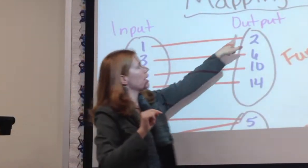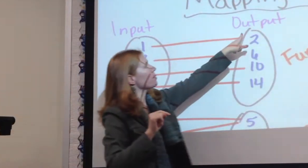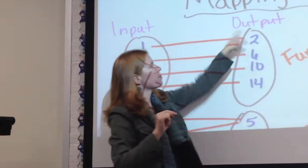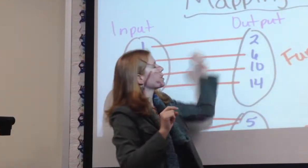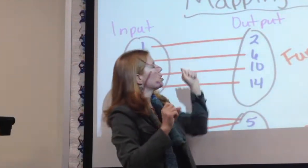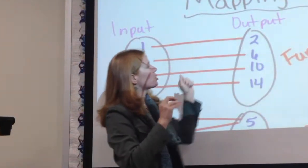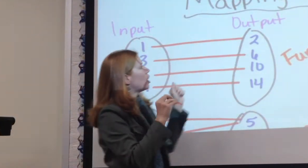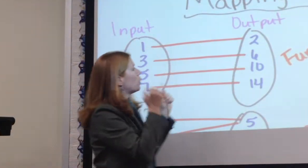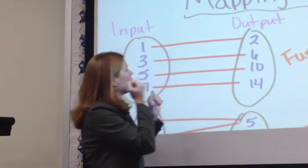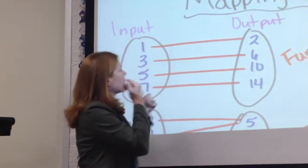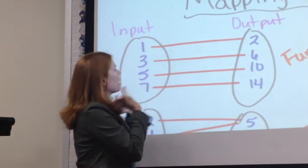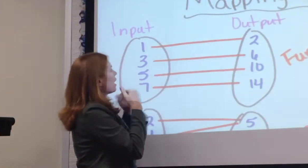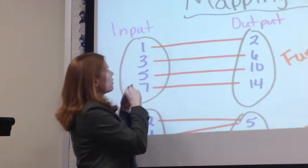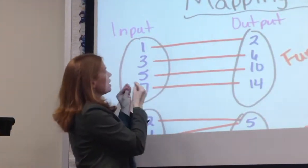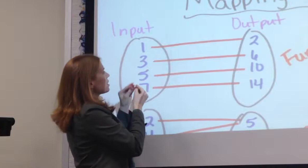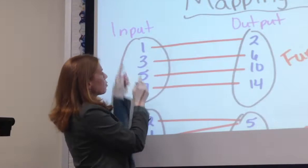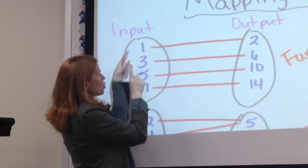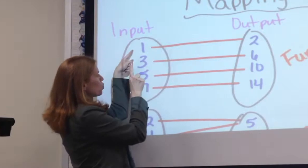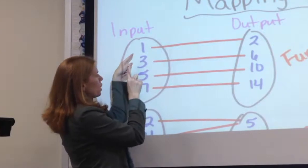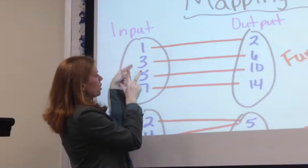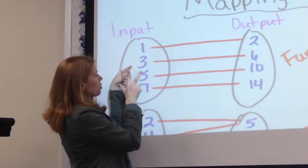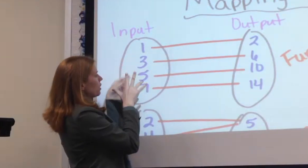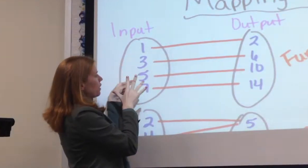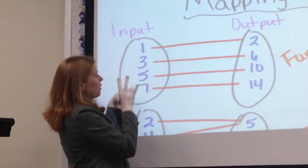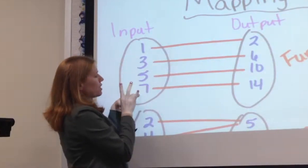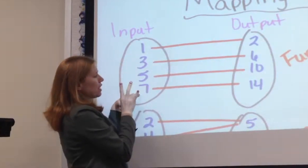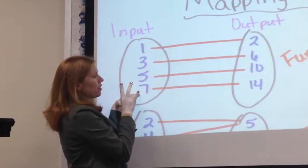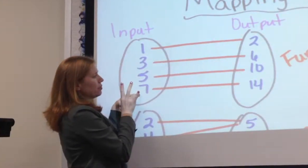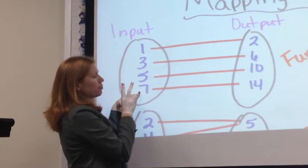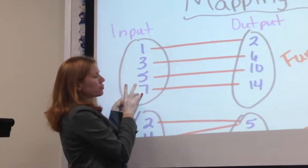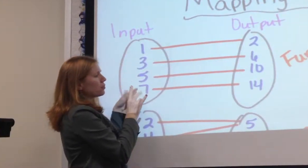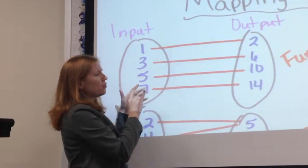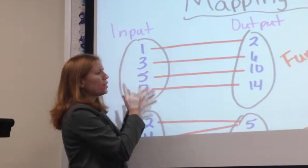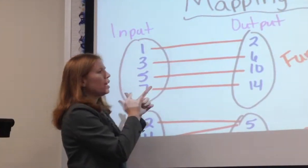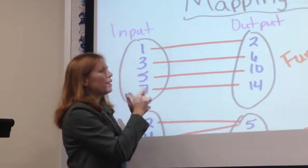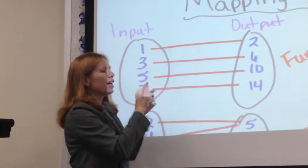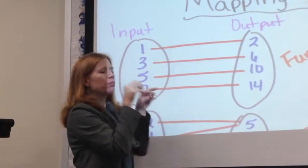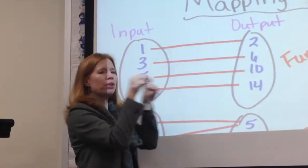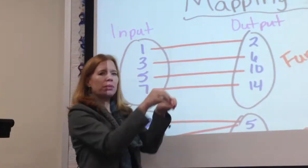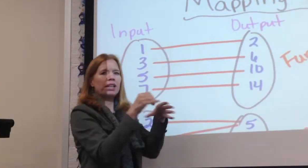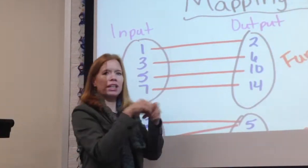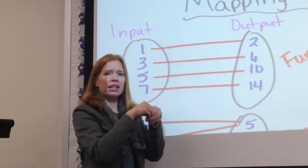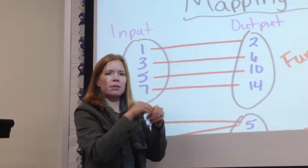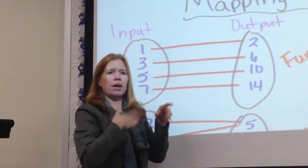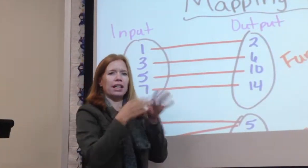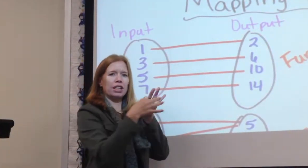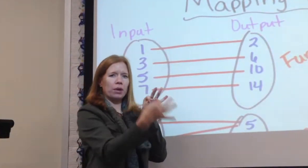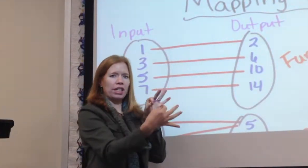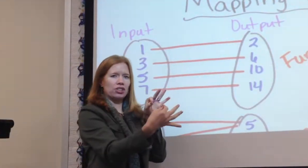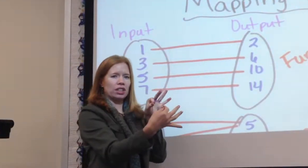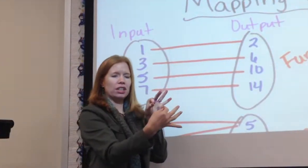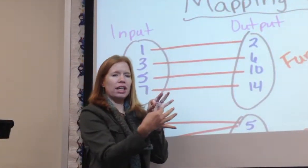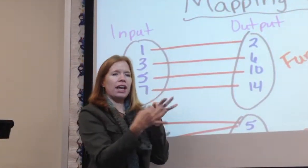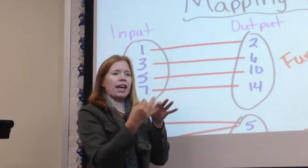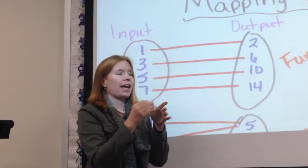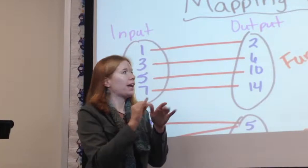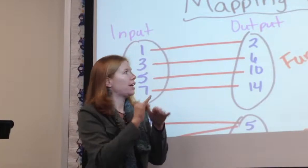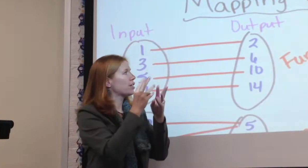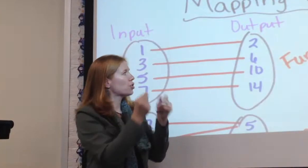okay? So if I have these numbers, 1, 3, 5, and 7, and then I put them in my equation, and I solve